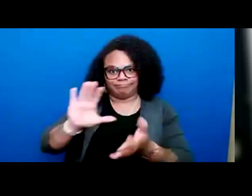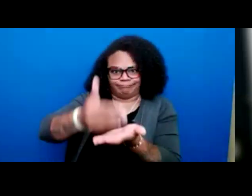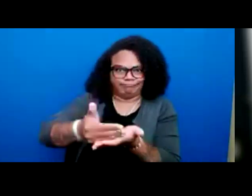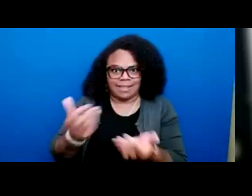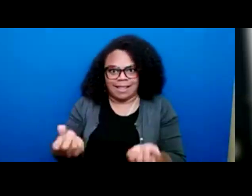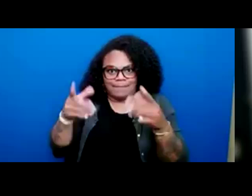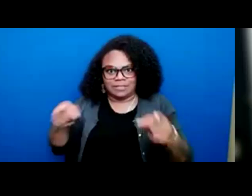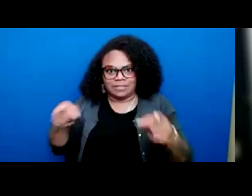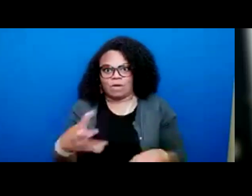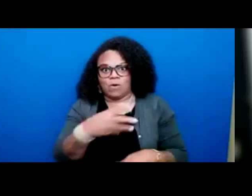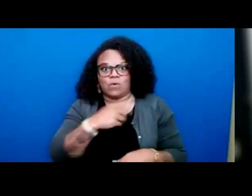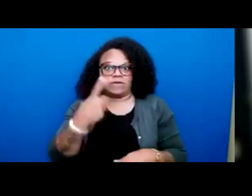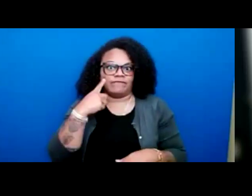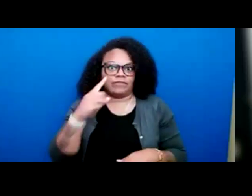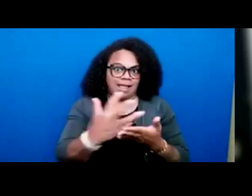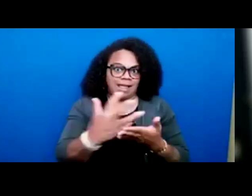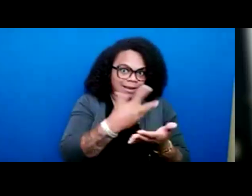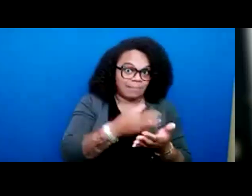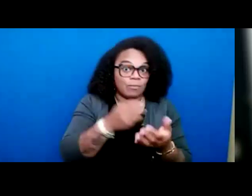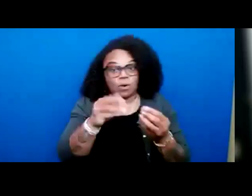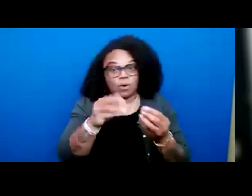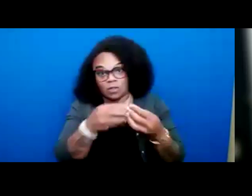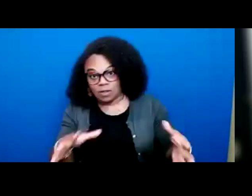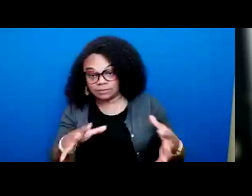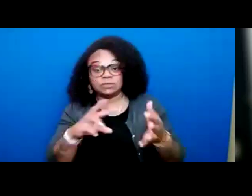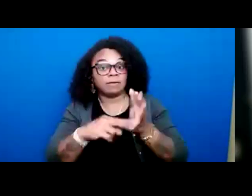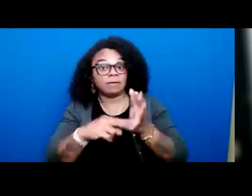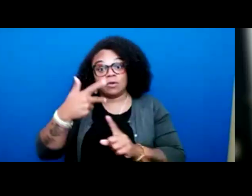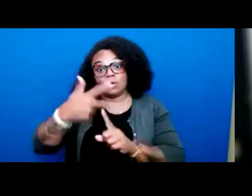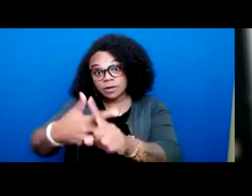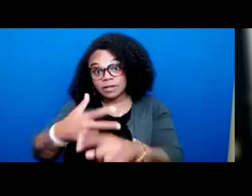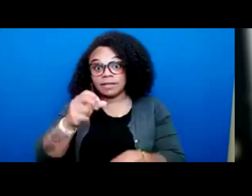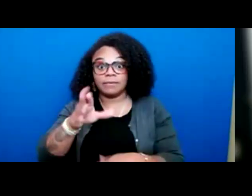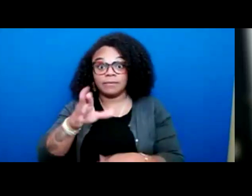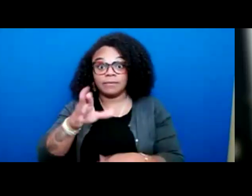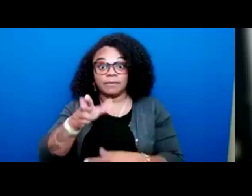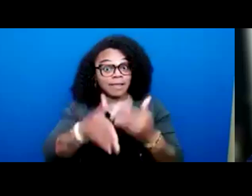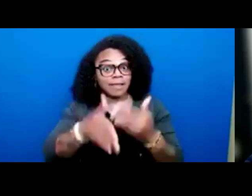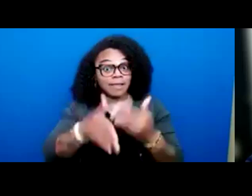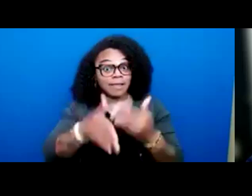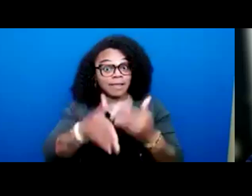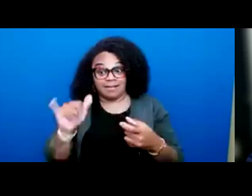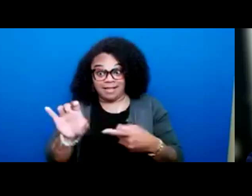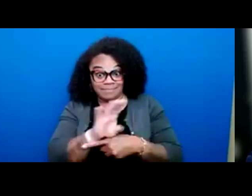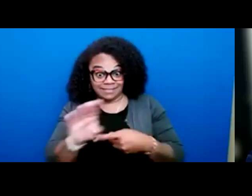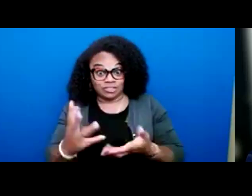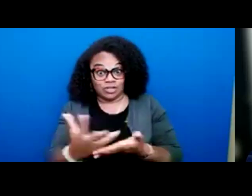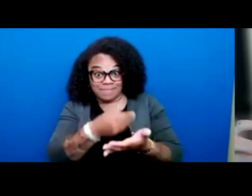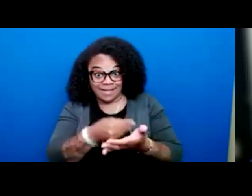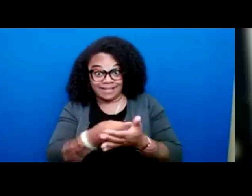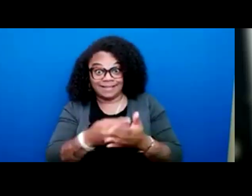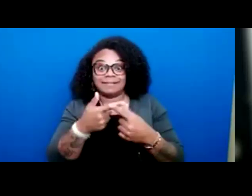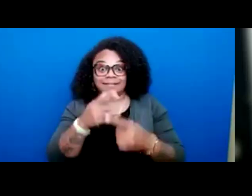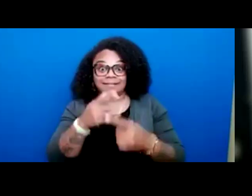and loss. So if it quarterly or at the end of the year when the business is making money and the business distributes money out to